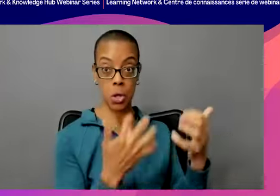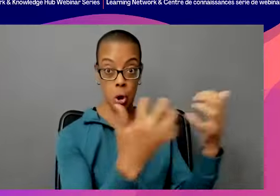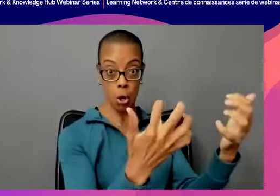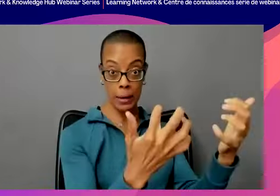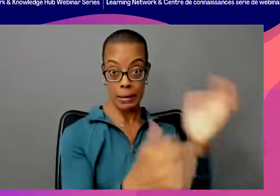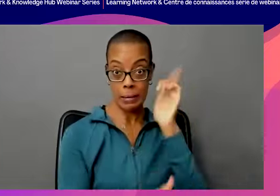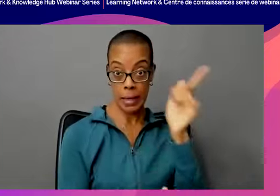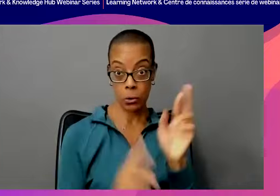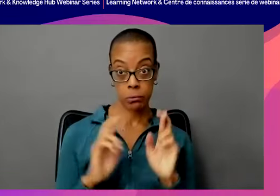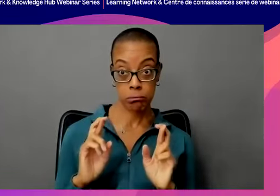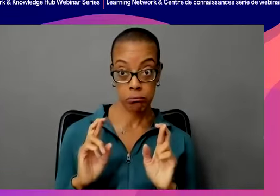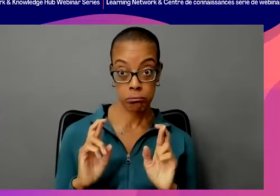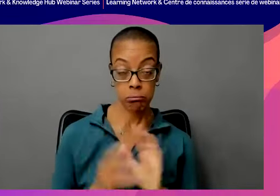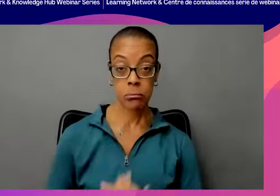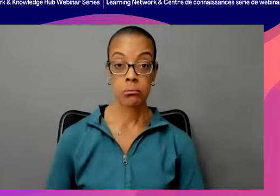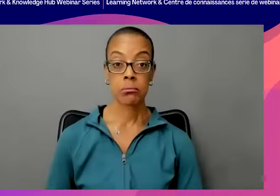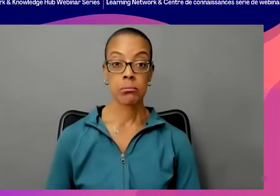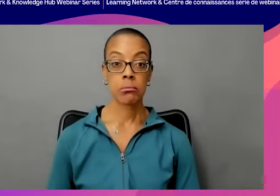time.